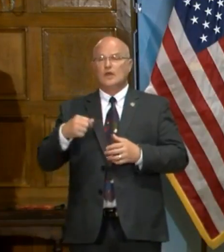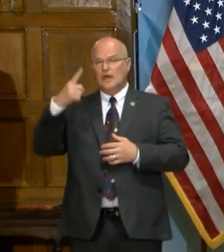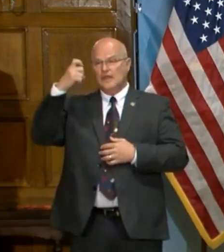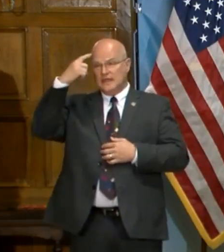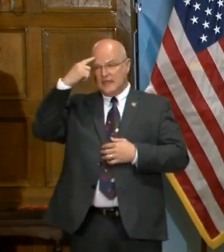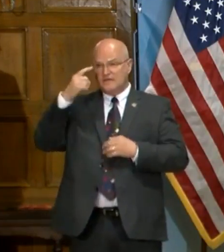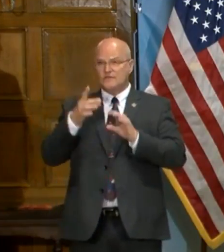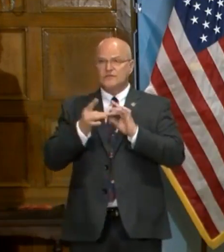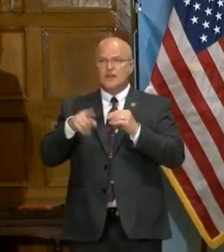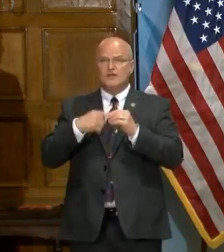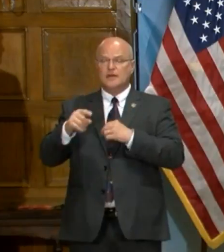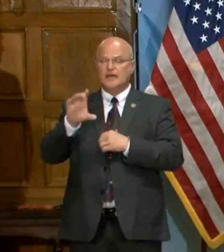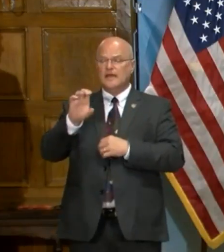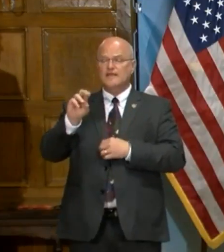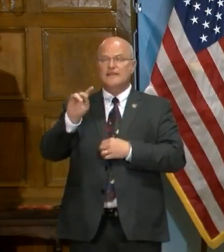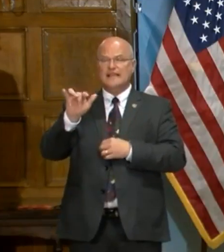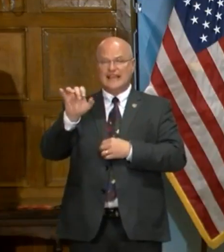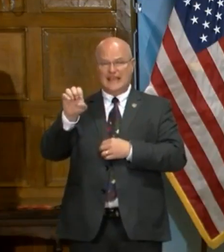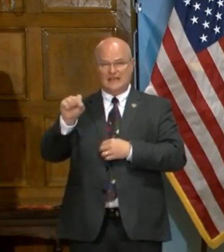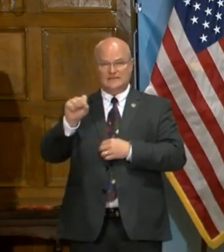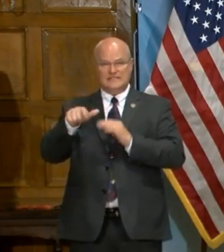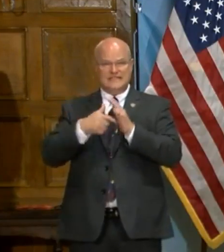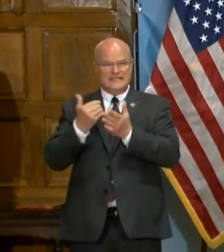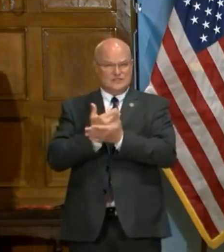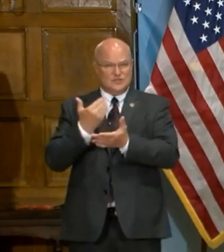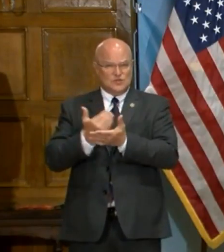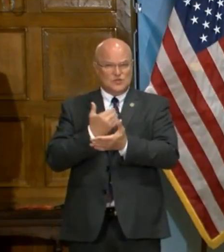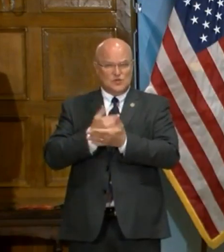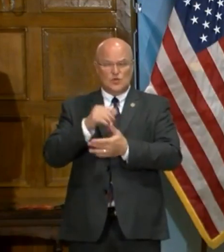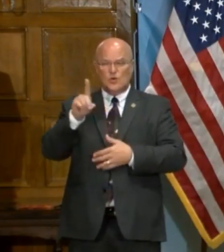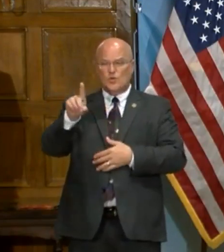The governor talked about the counties where these new